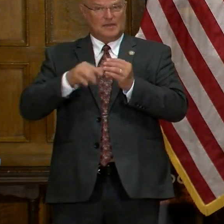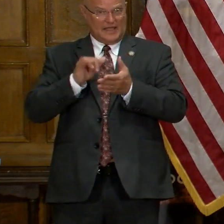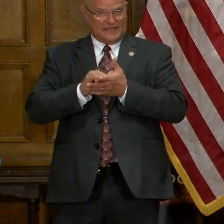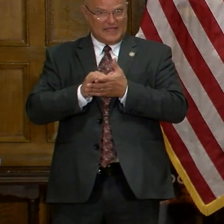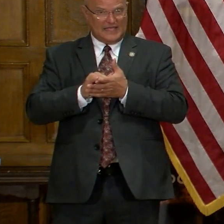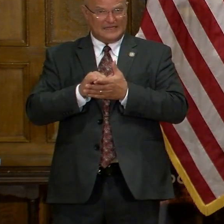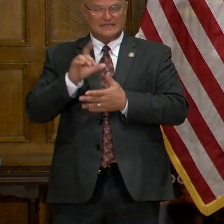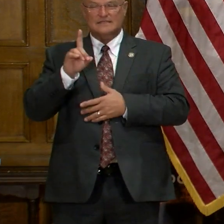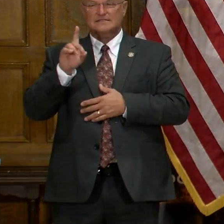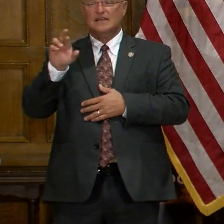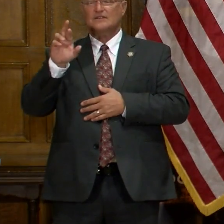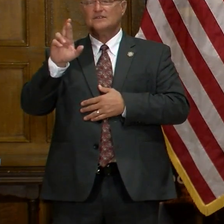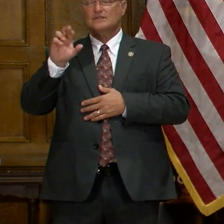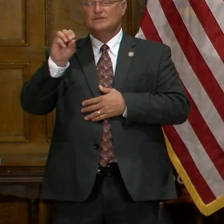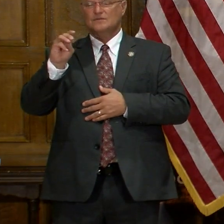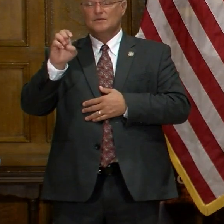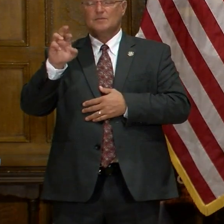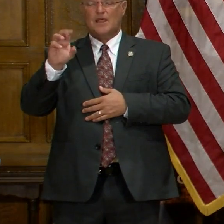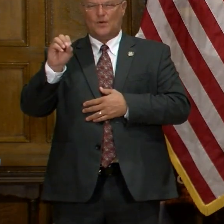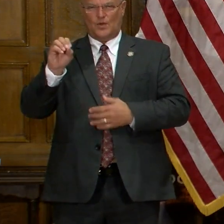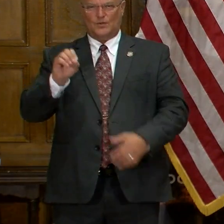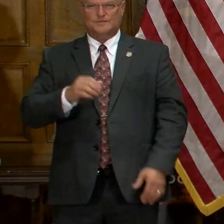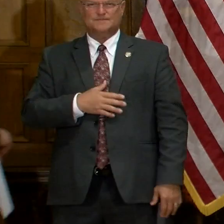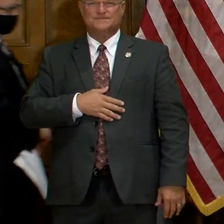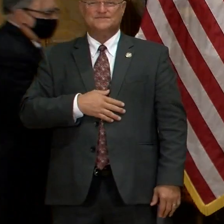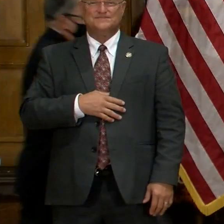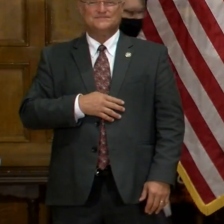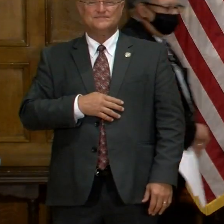that. Dr. Romero.